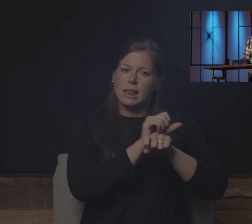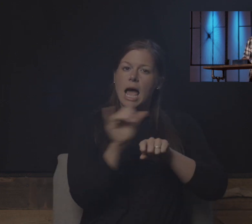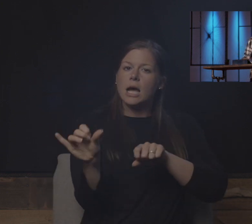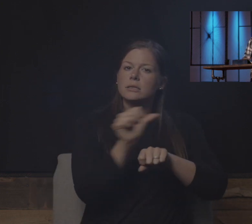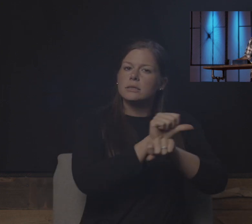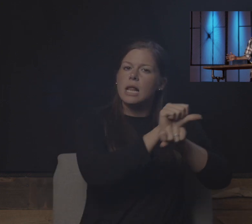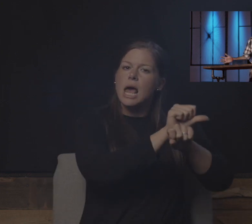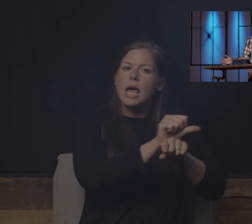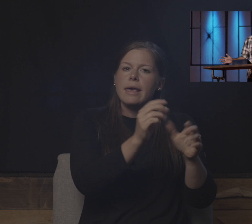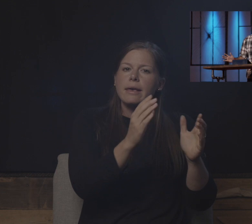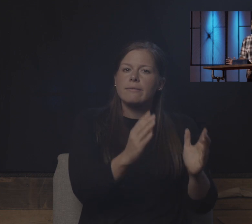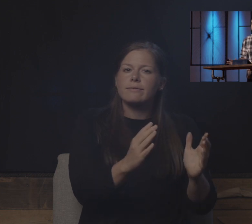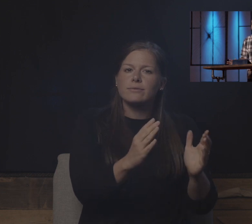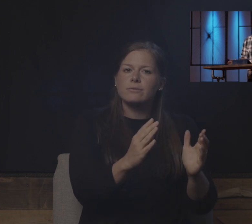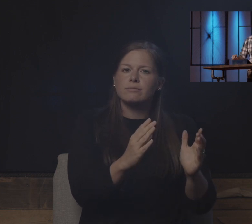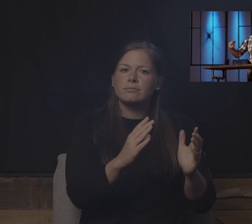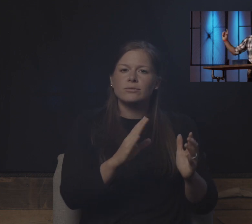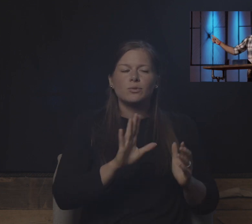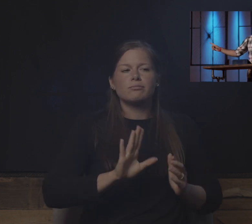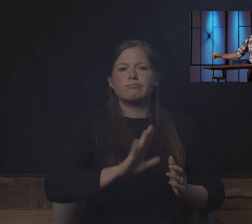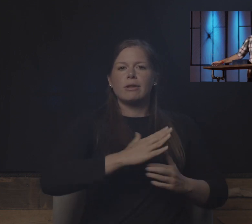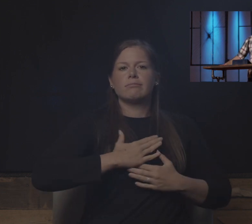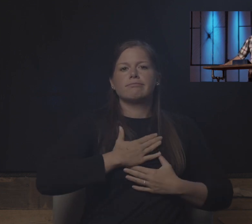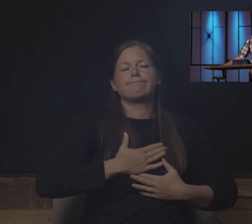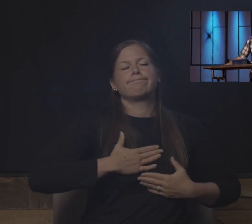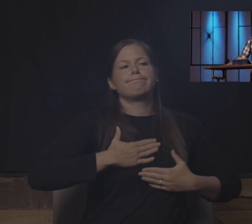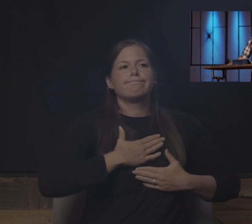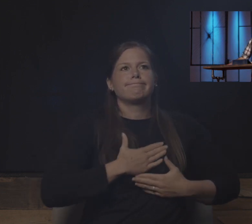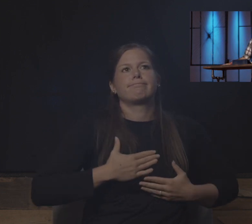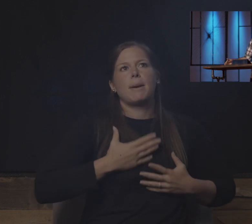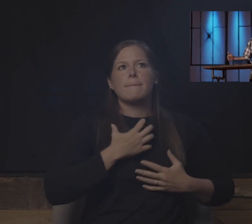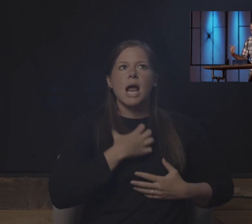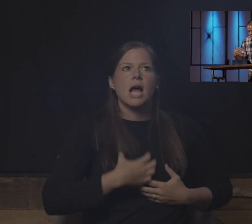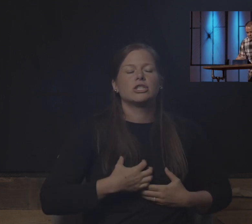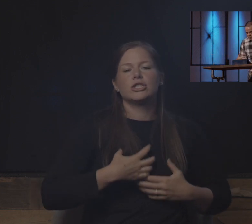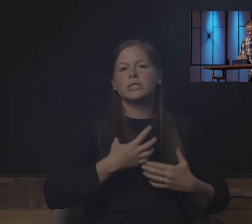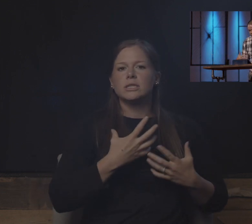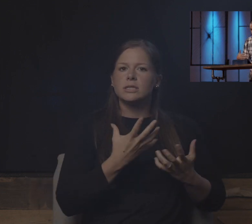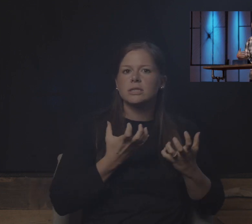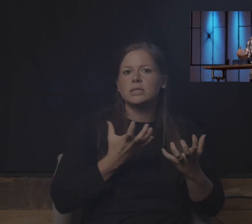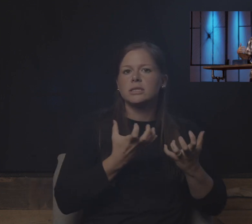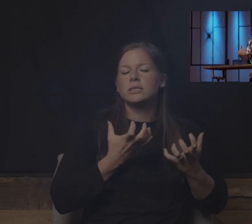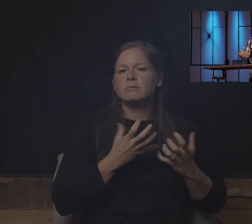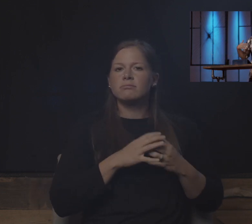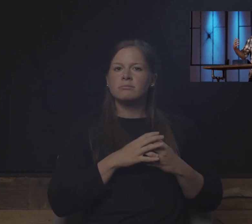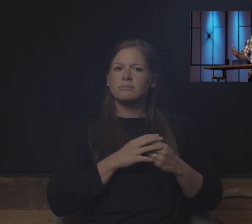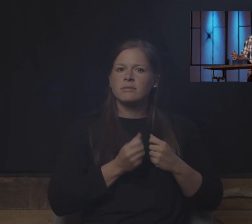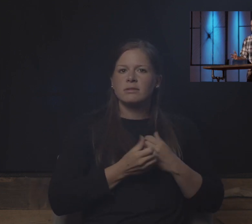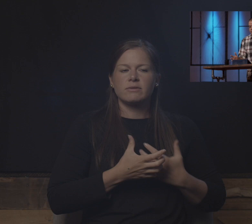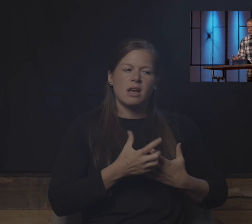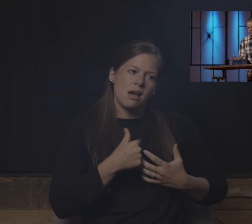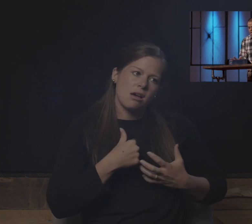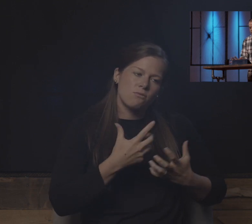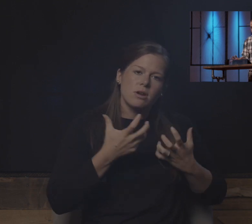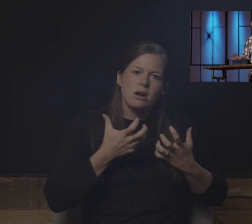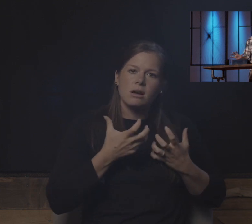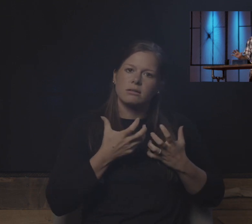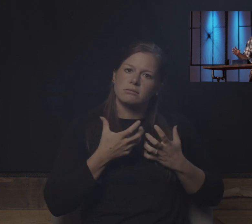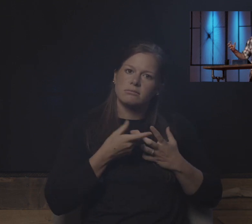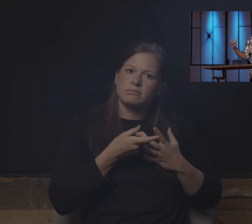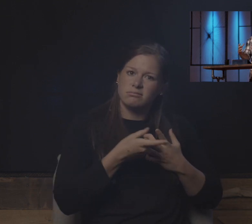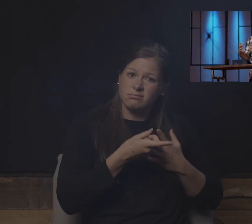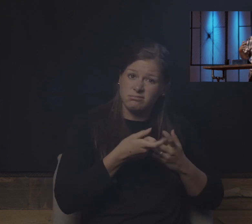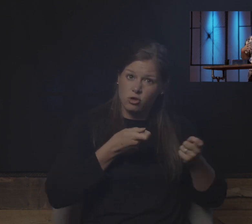pleasures. They think they're free and Christians are the slaves, but their sinful desires and the indulgence of those